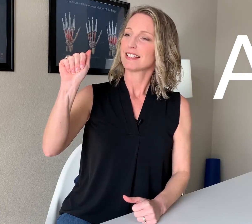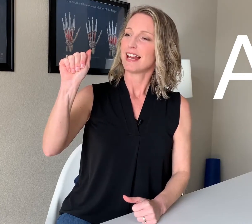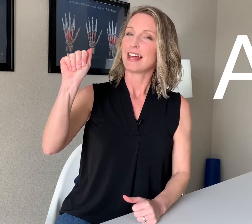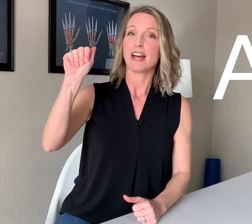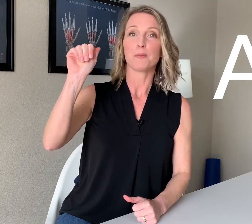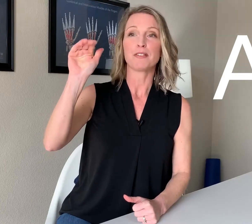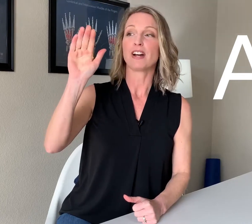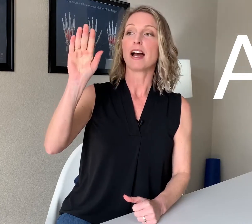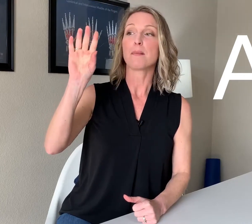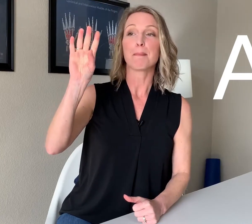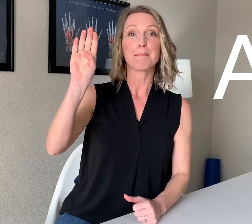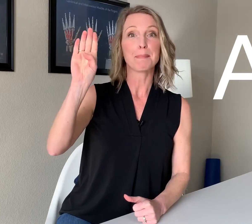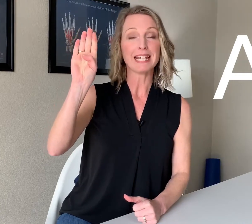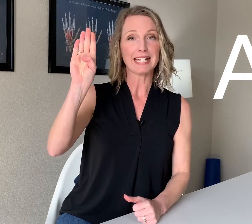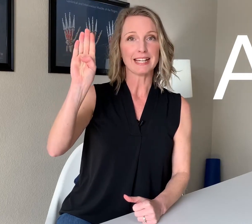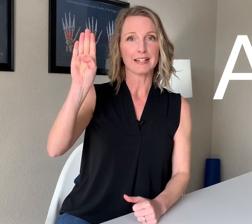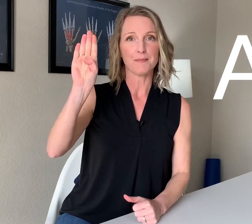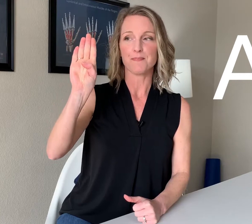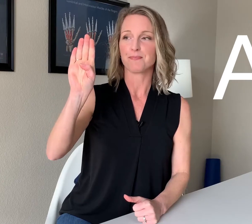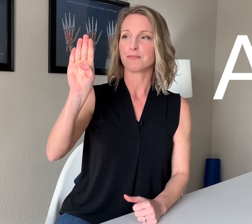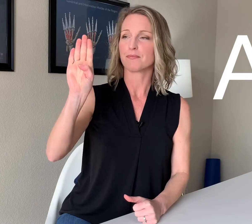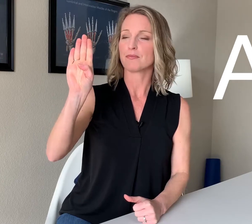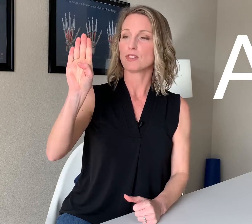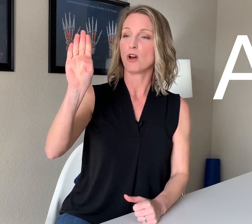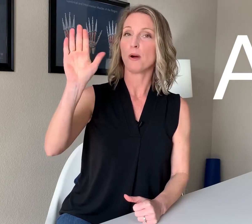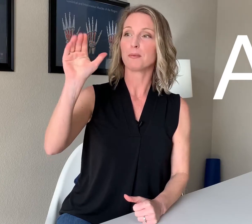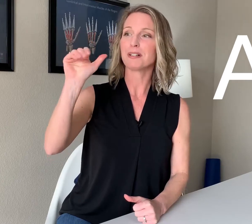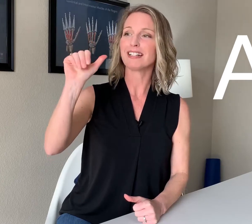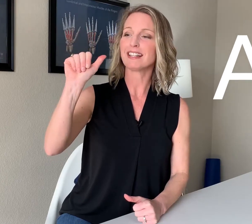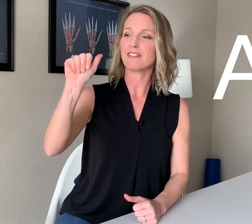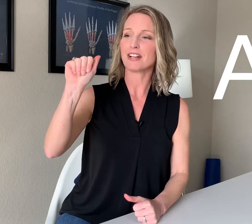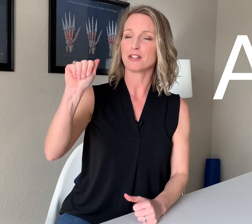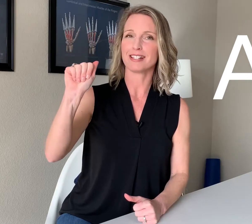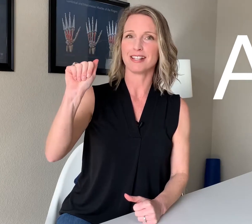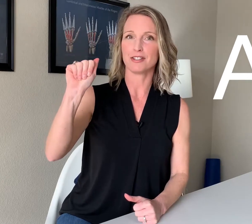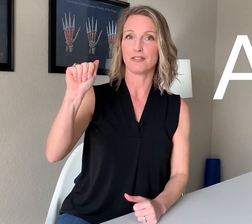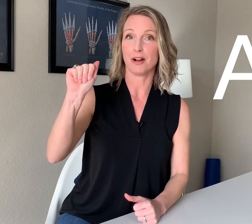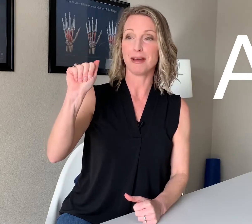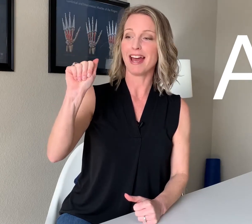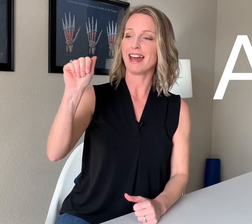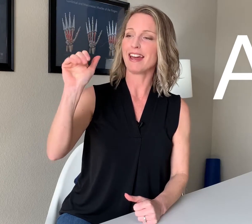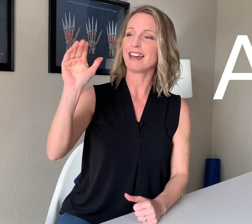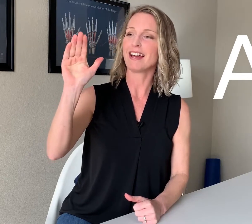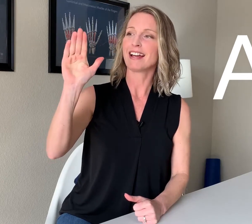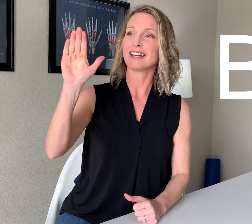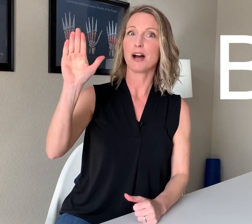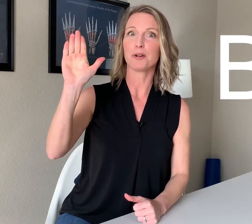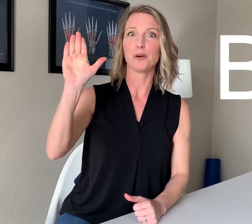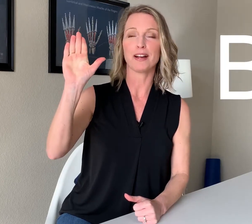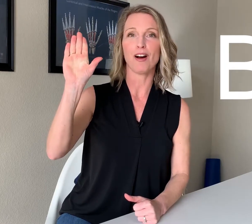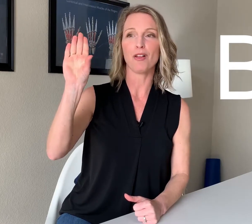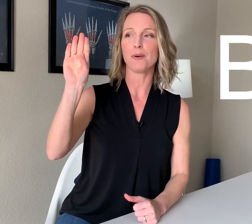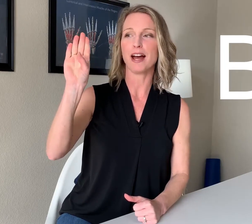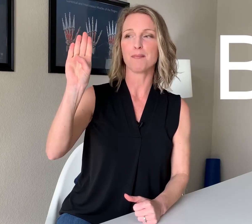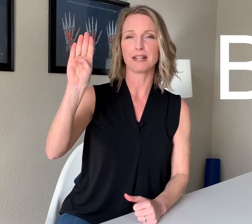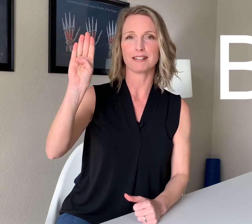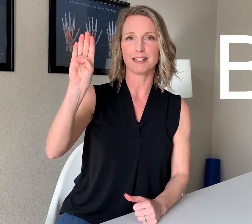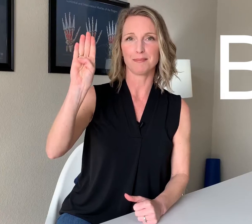And then we've got B. So I really love that transition from A. Now we're going all the way up into